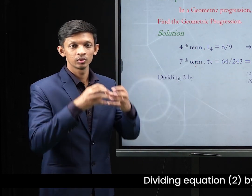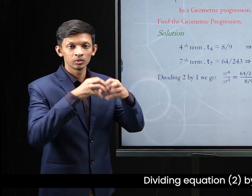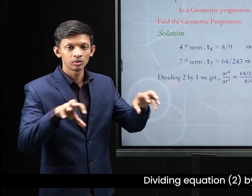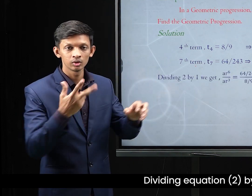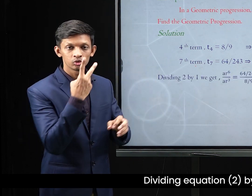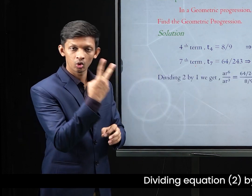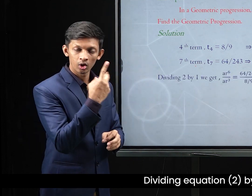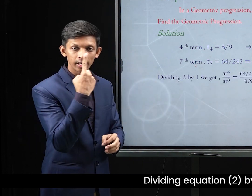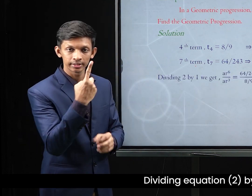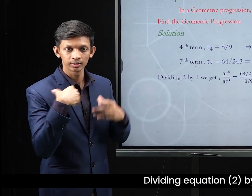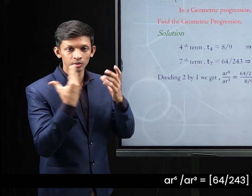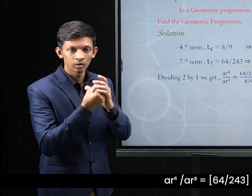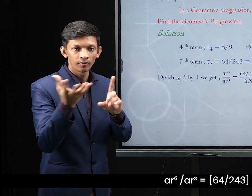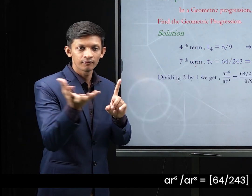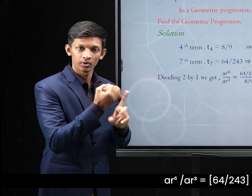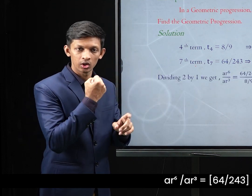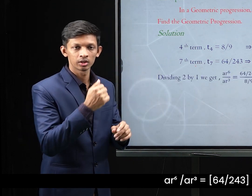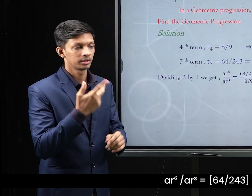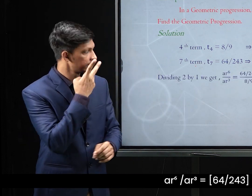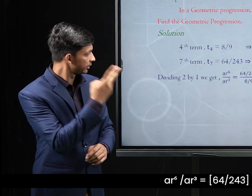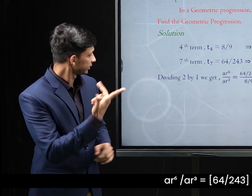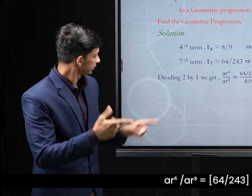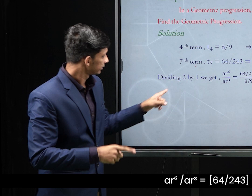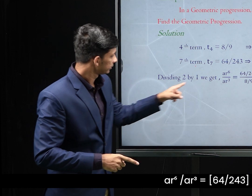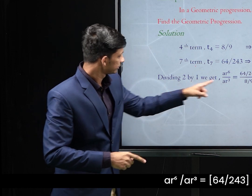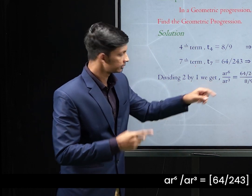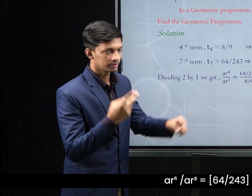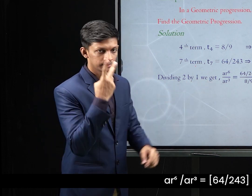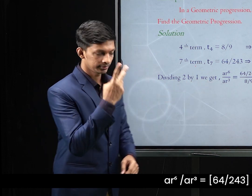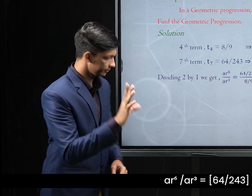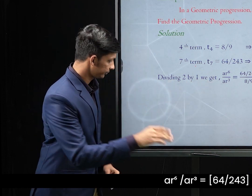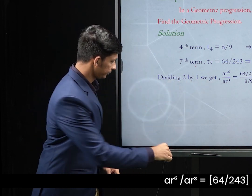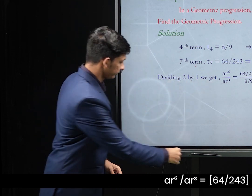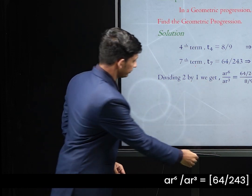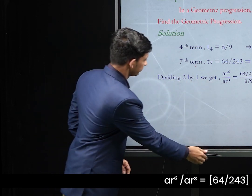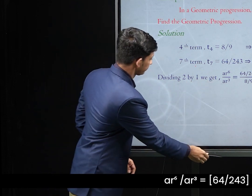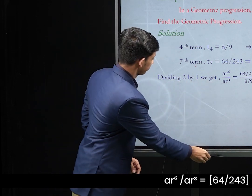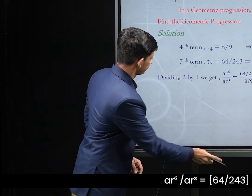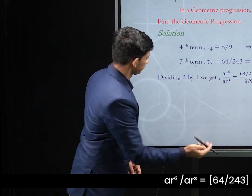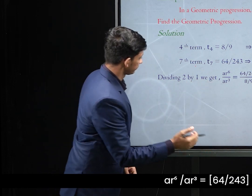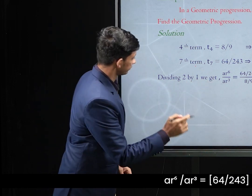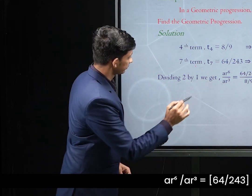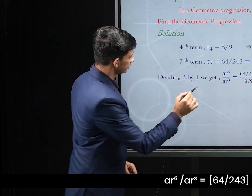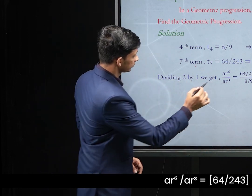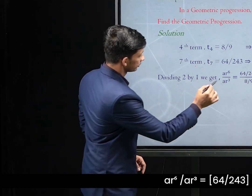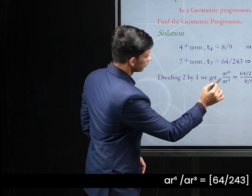Dividing equation 2 by 1, we get AR power 6 by AR cube is equal to 64